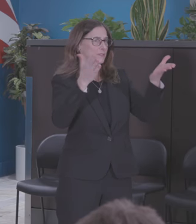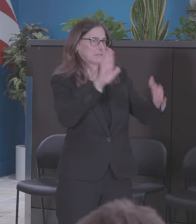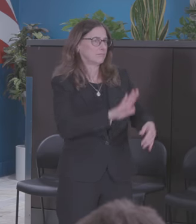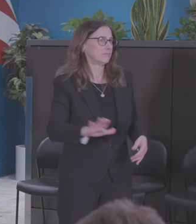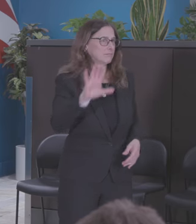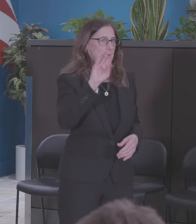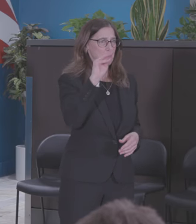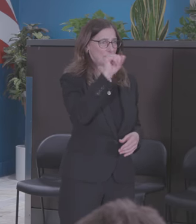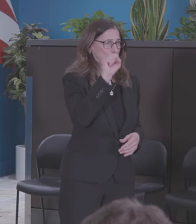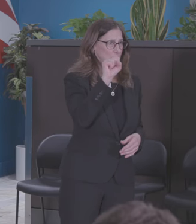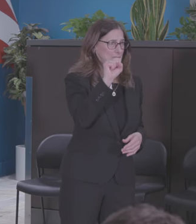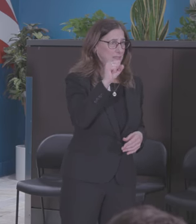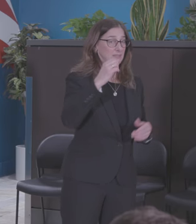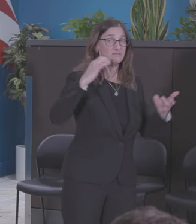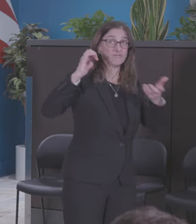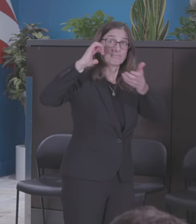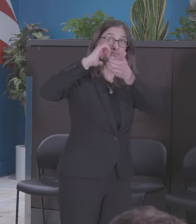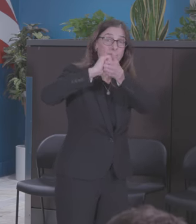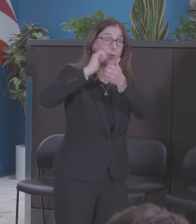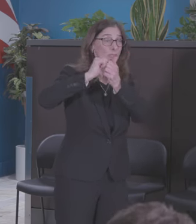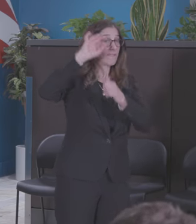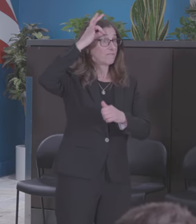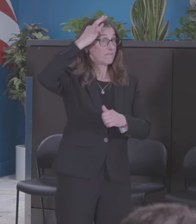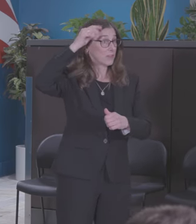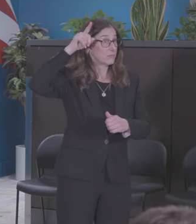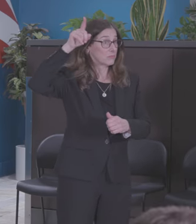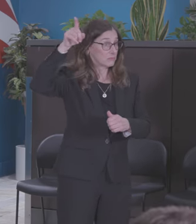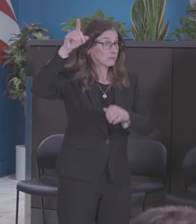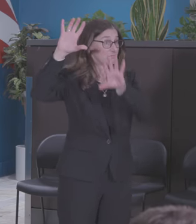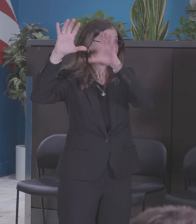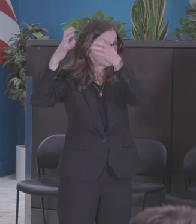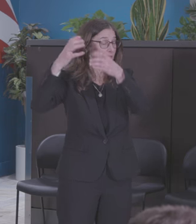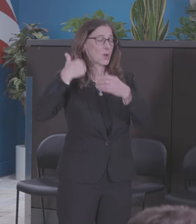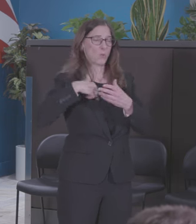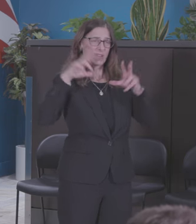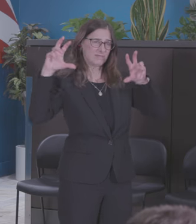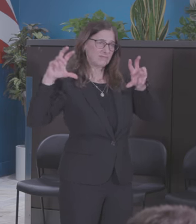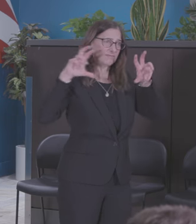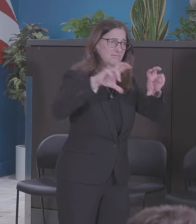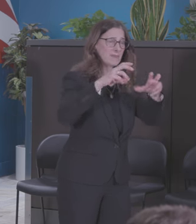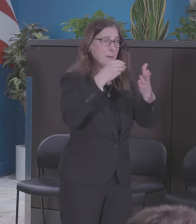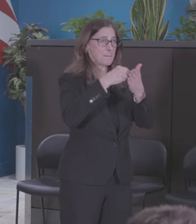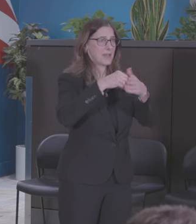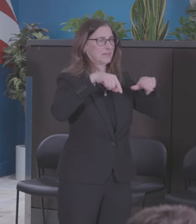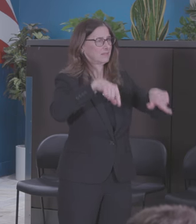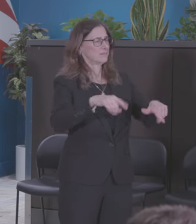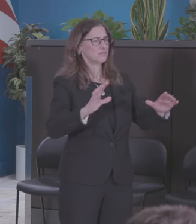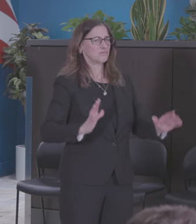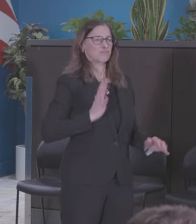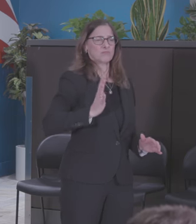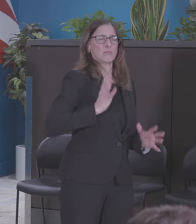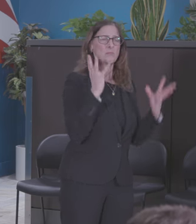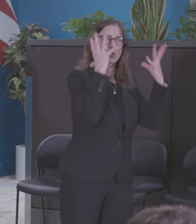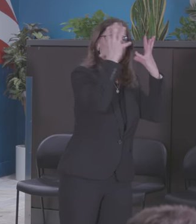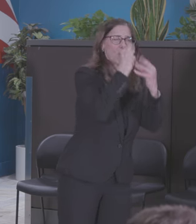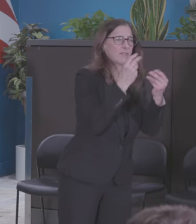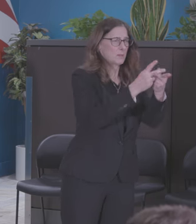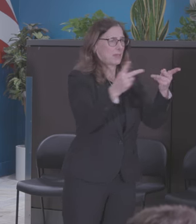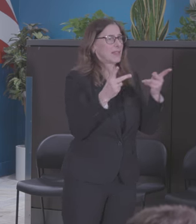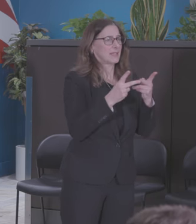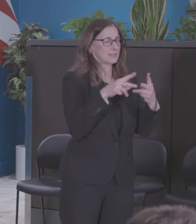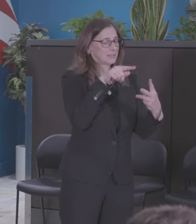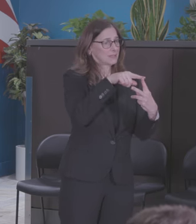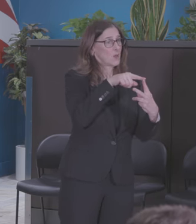federal delegation, we invested in the beautiful, world-class living facilities that veterans deserve at Holyoke and